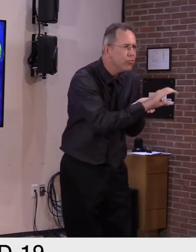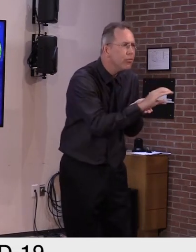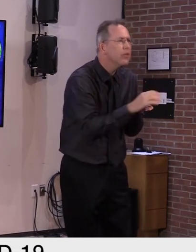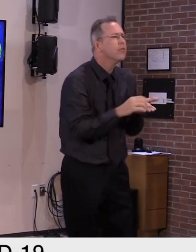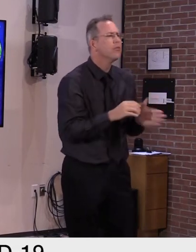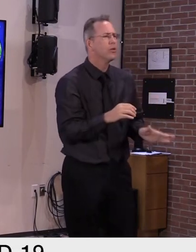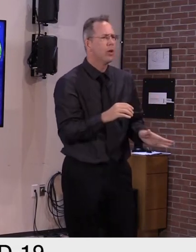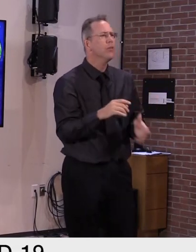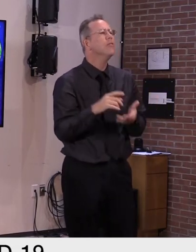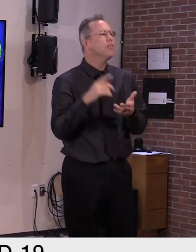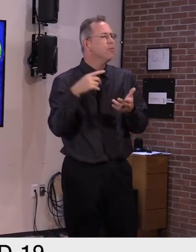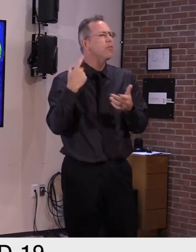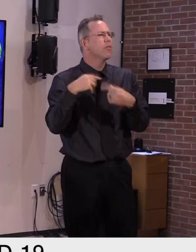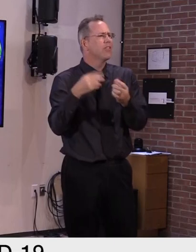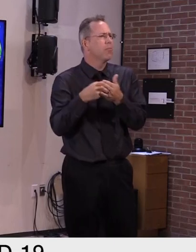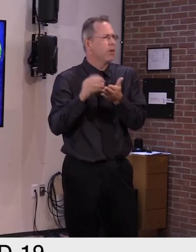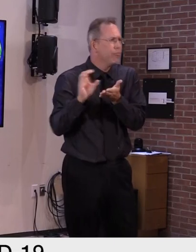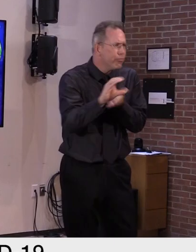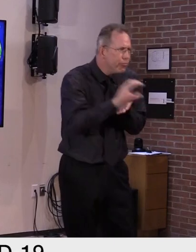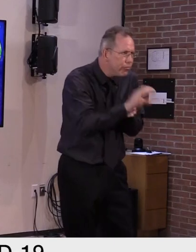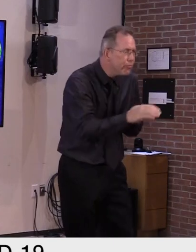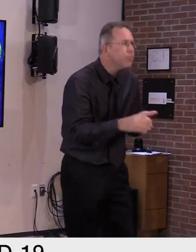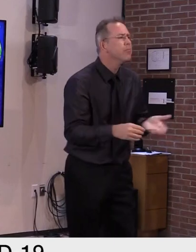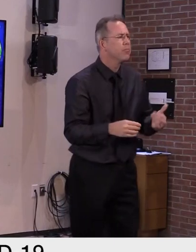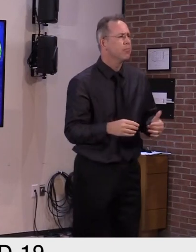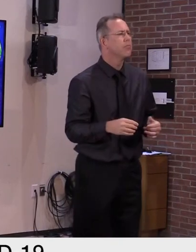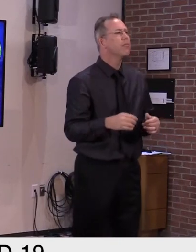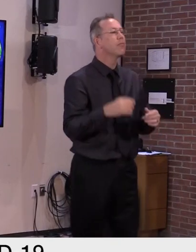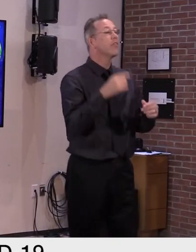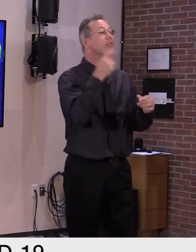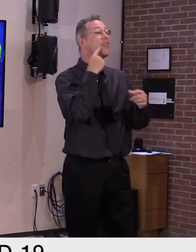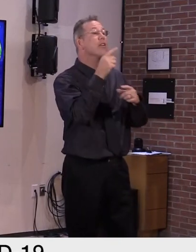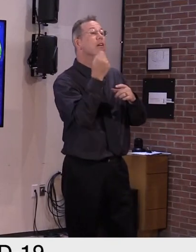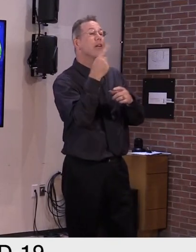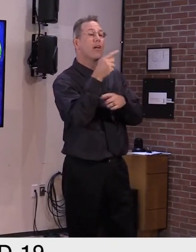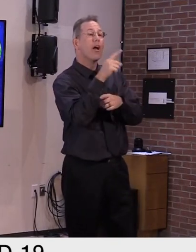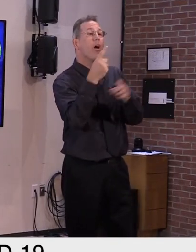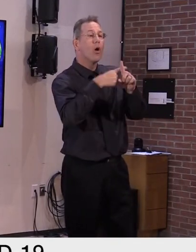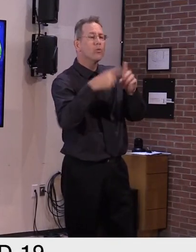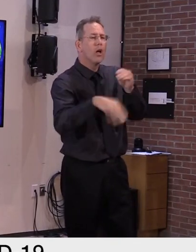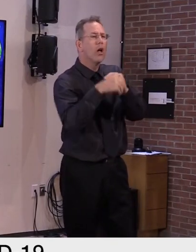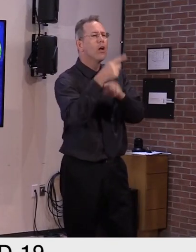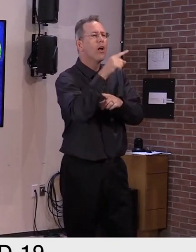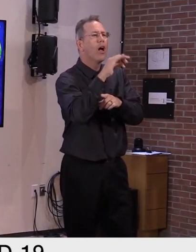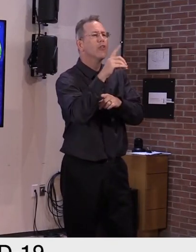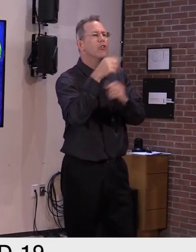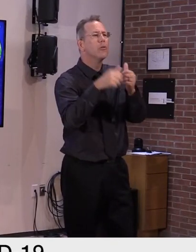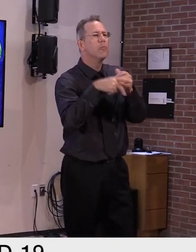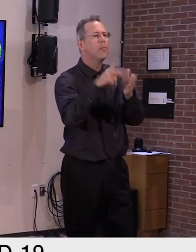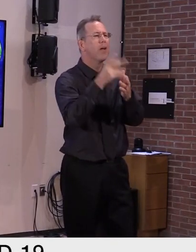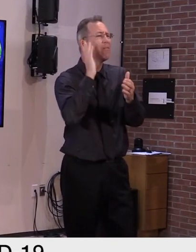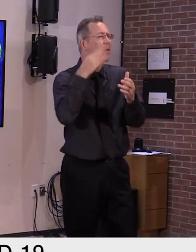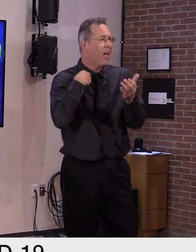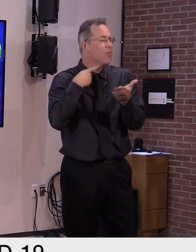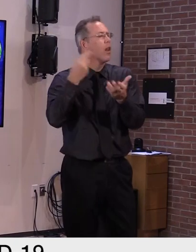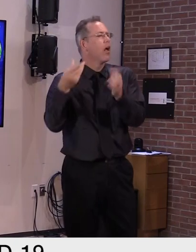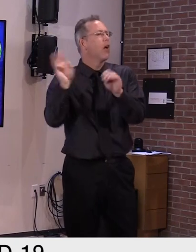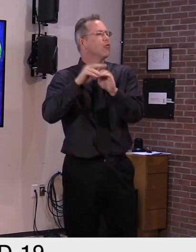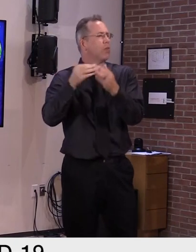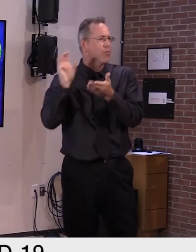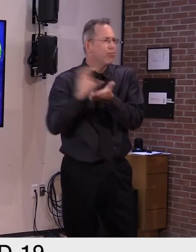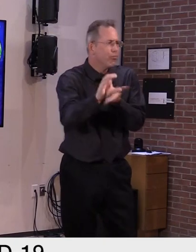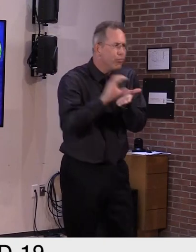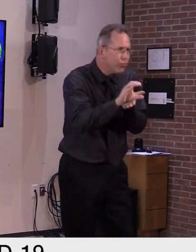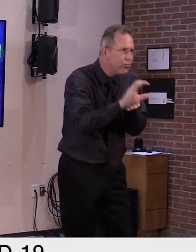2 weeks. I want to thank the legislature again, including House and Senate Commerce and Economic Development Committees, for